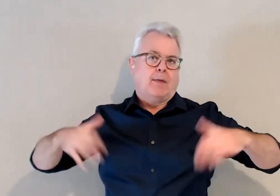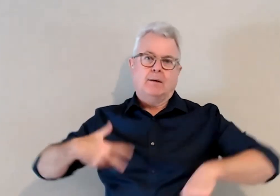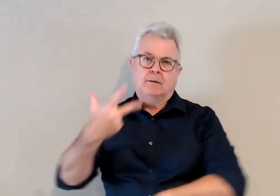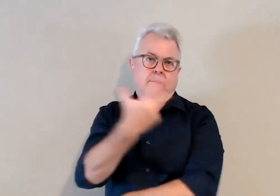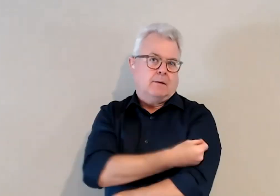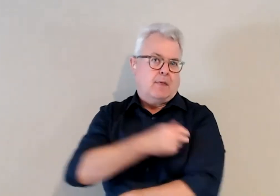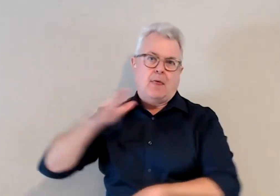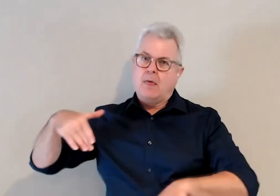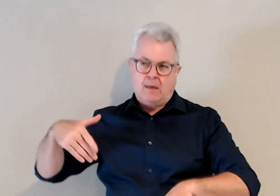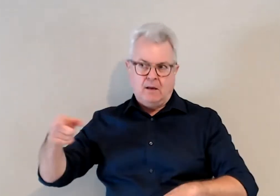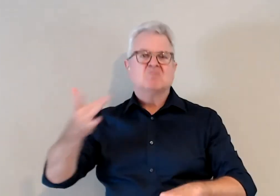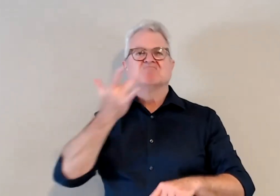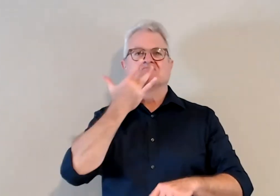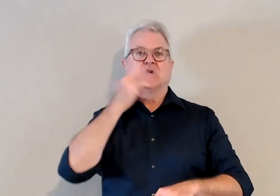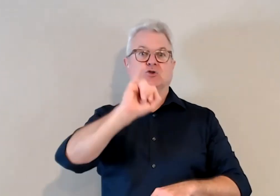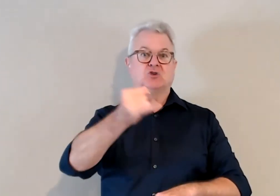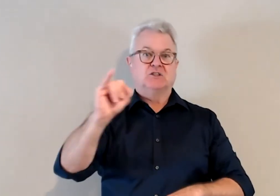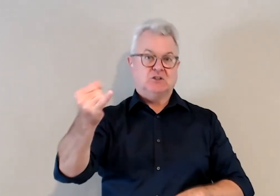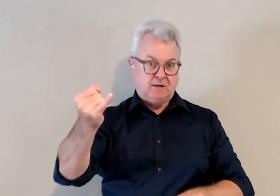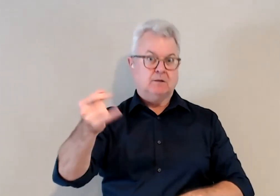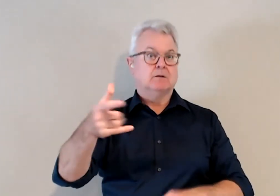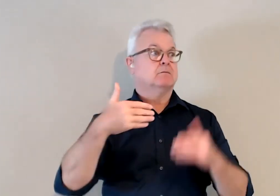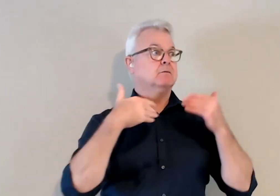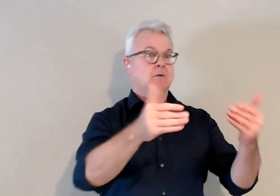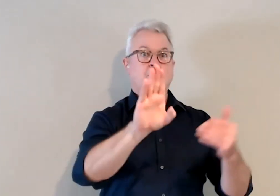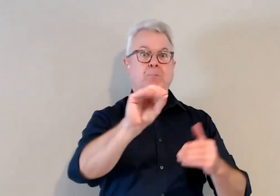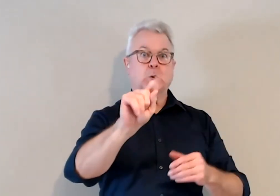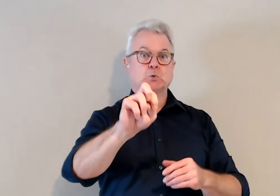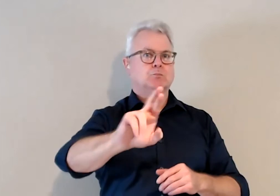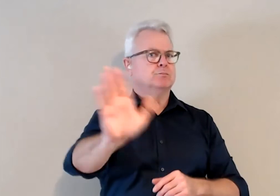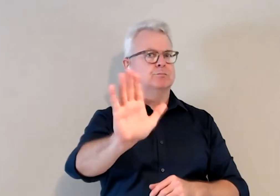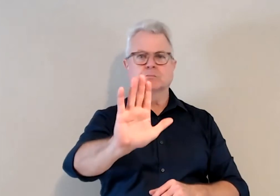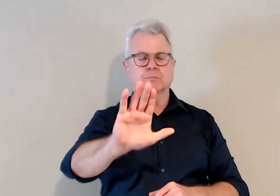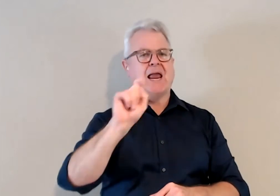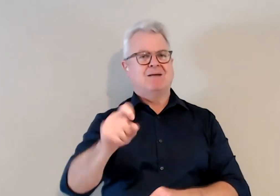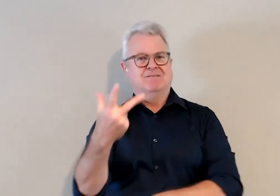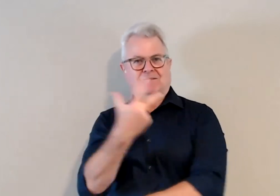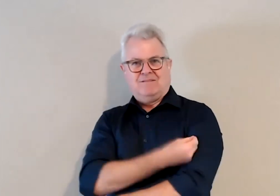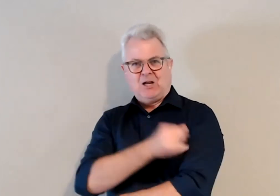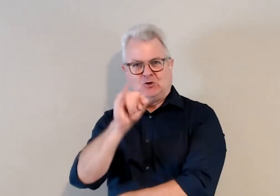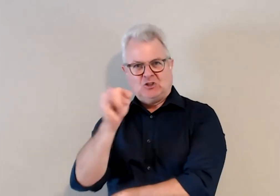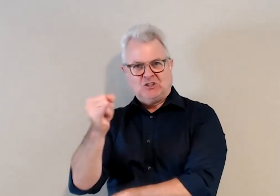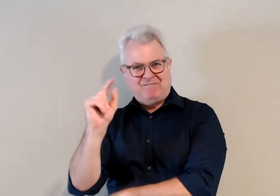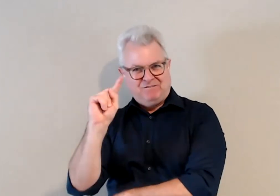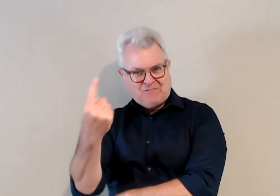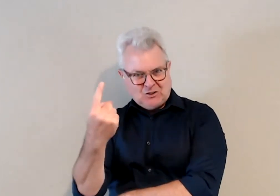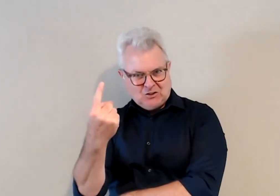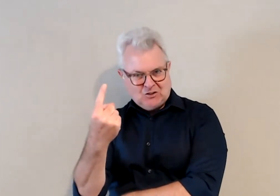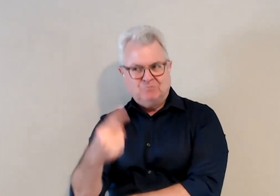Okay, now keep in mind, there are many people who got the Johnson & Johnson, the 1 shot, they would prefer to get the booster.